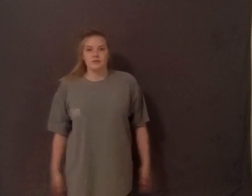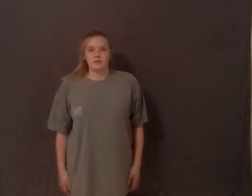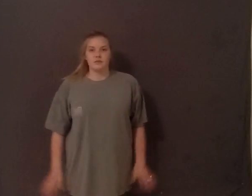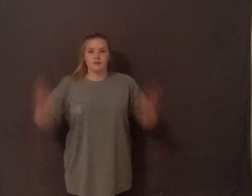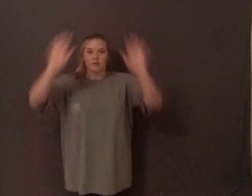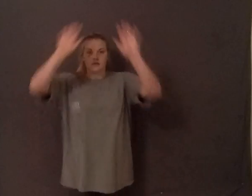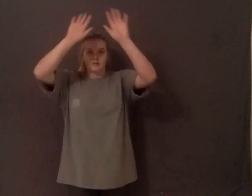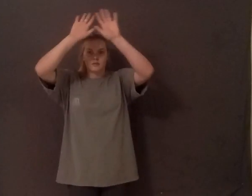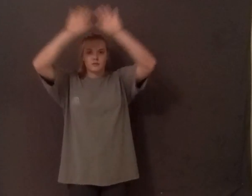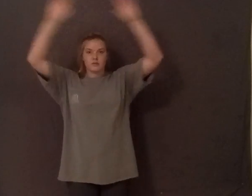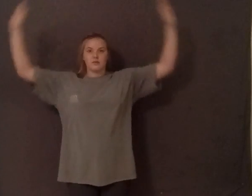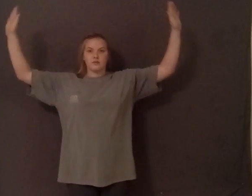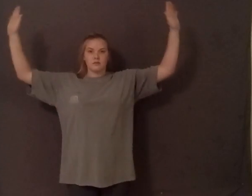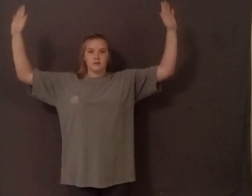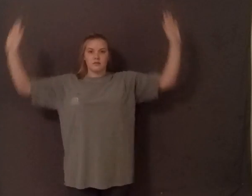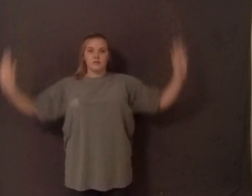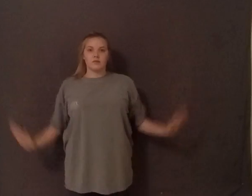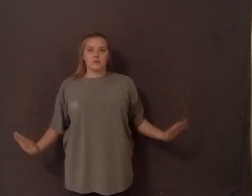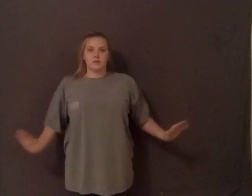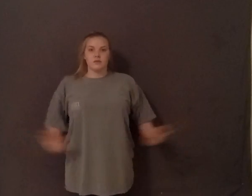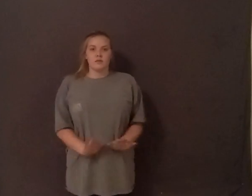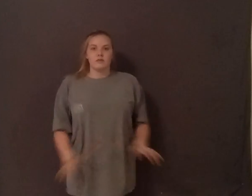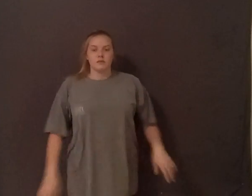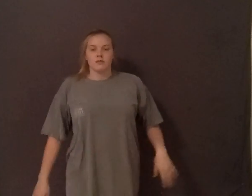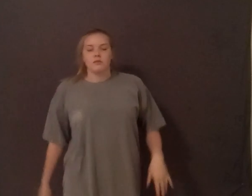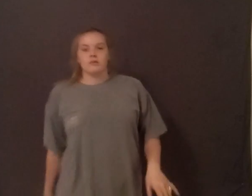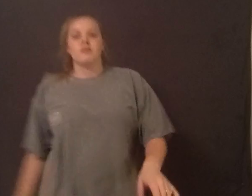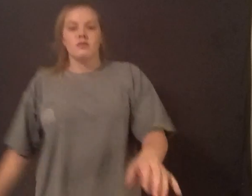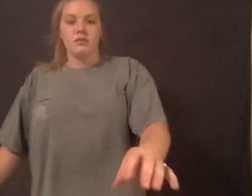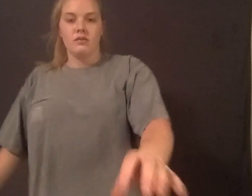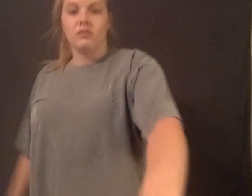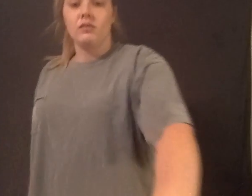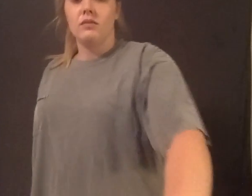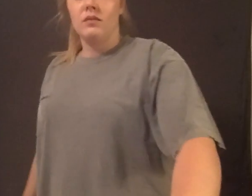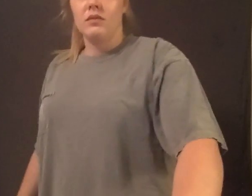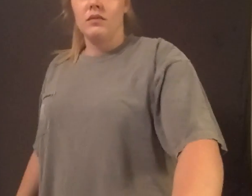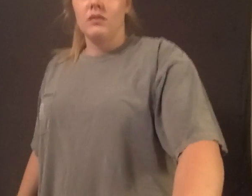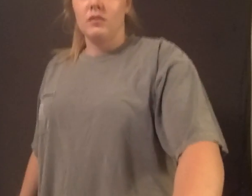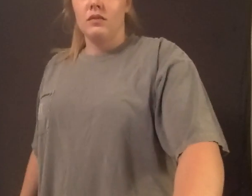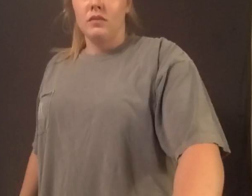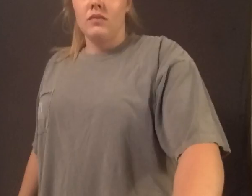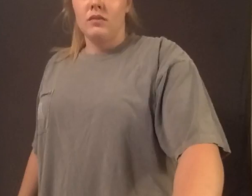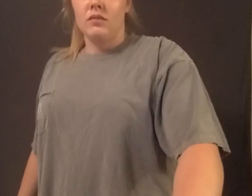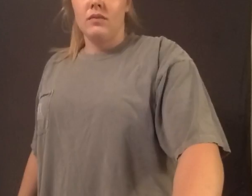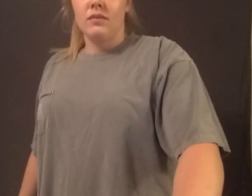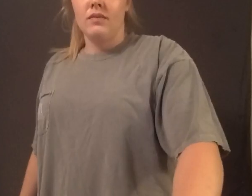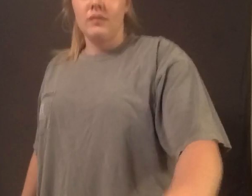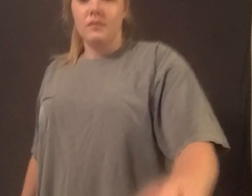It's cool down there. It's got a log cabin from the 1830s on it. But here's my answer. For most people, there's a few